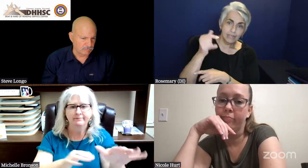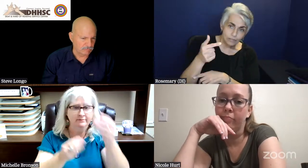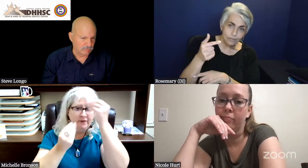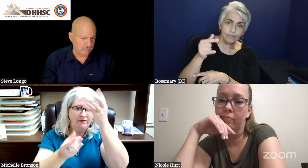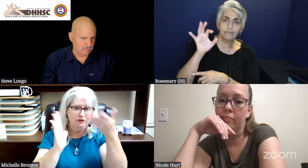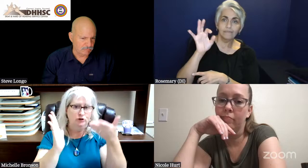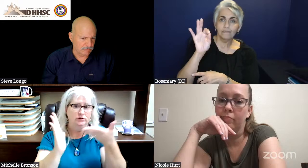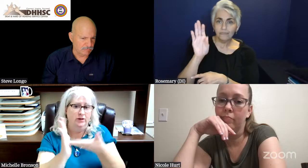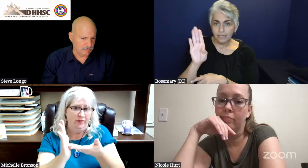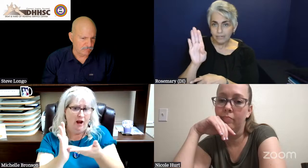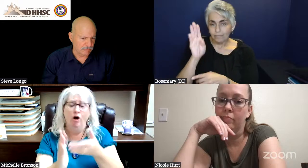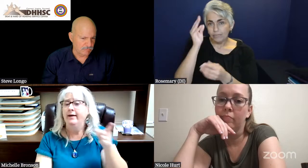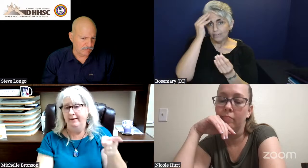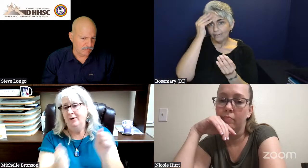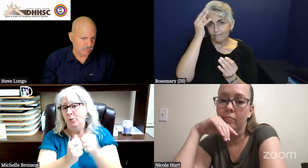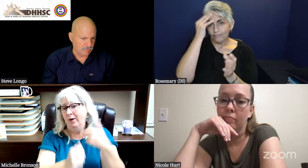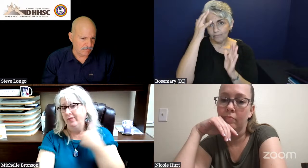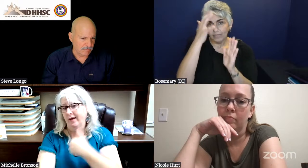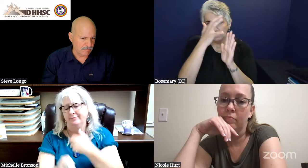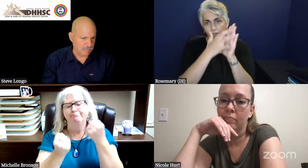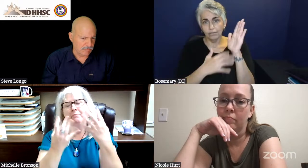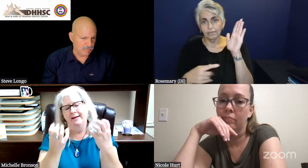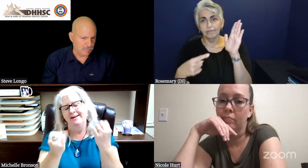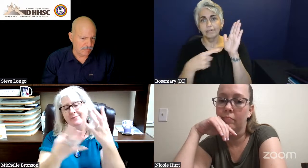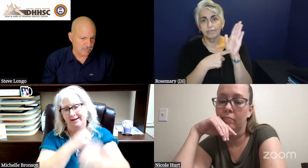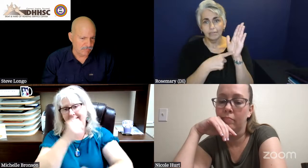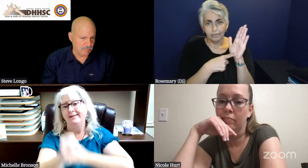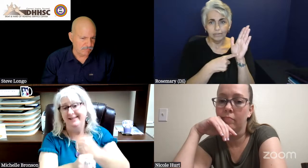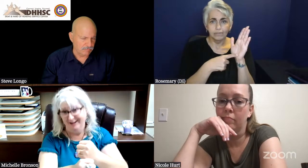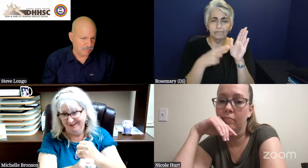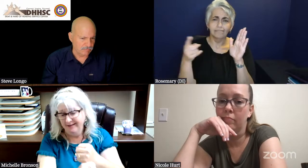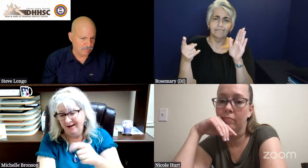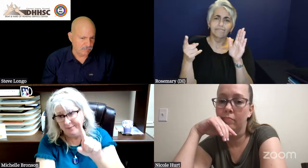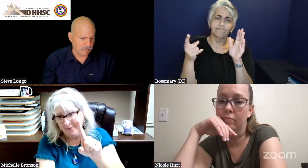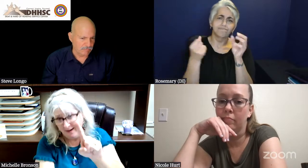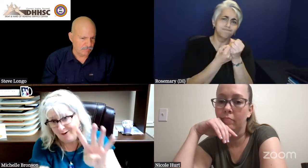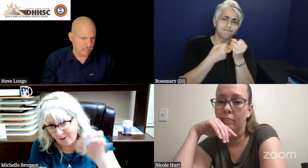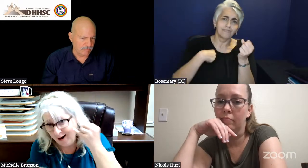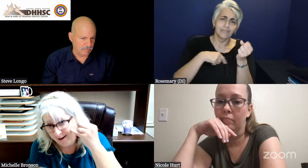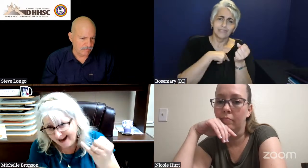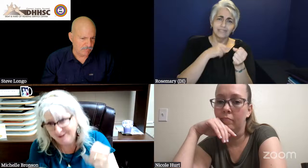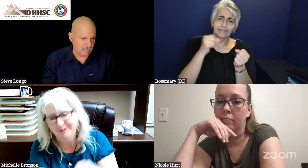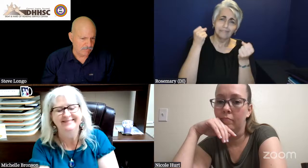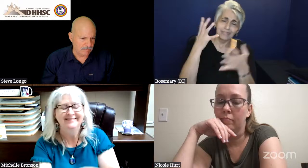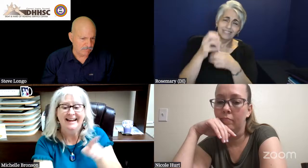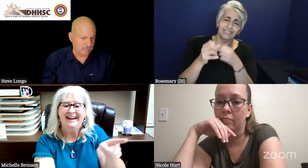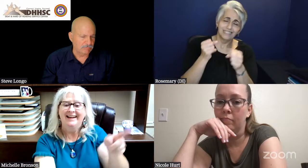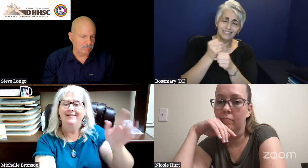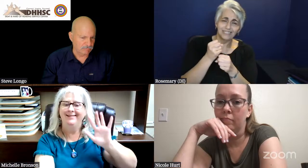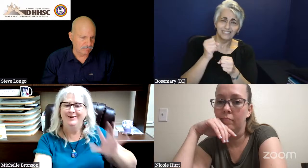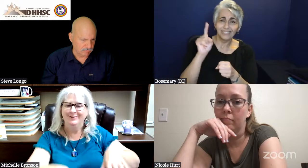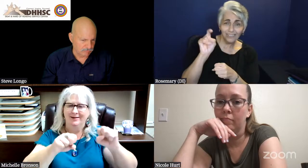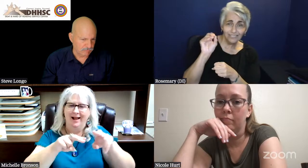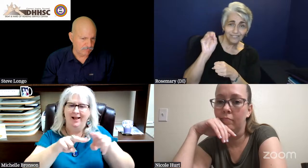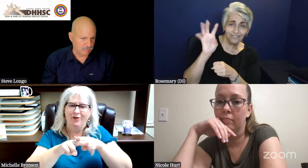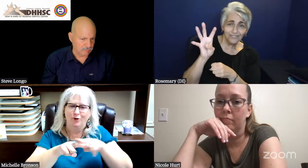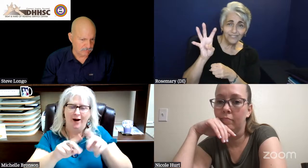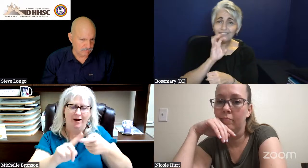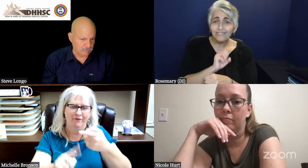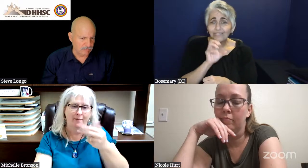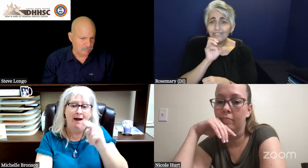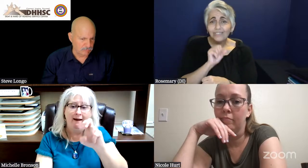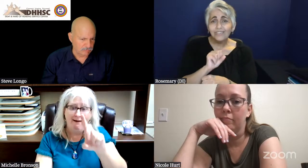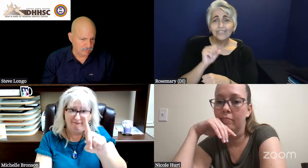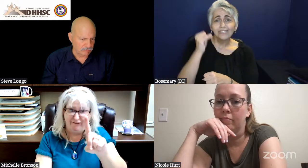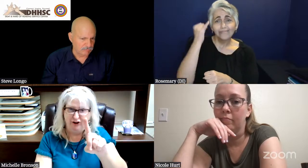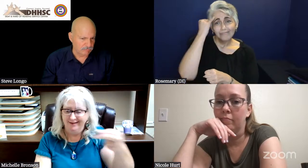something. People will look to Facebook and Instagram under our DHHSC posts. He's been a supporter